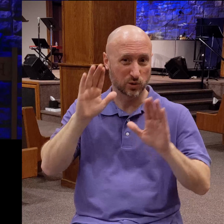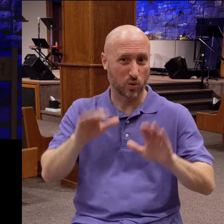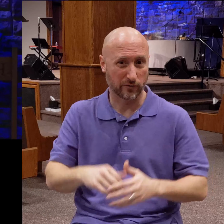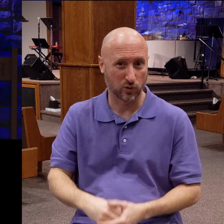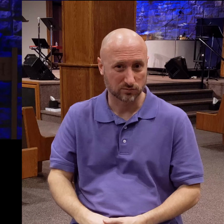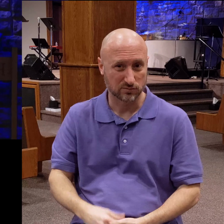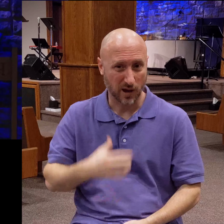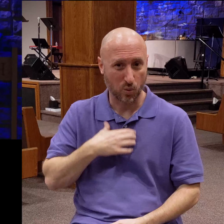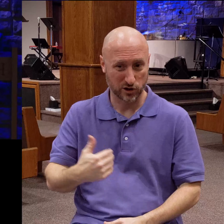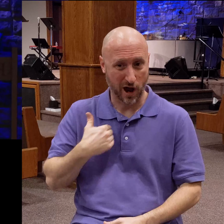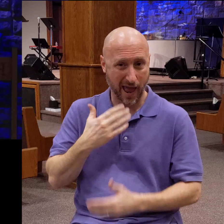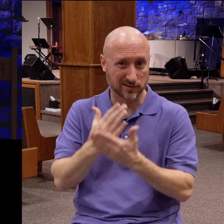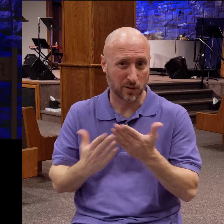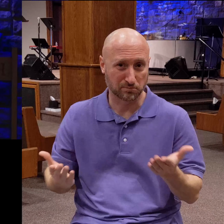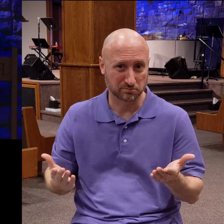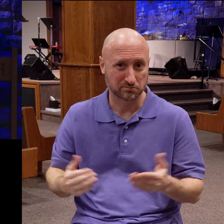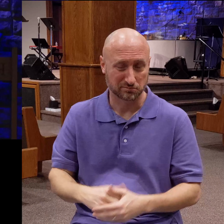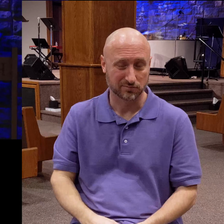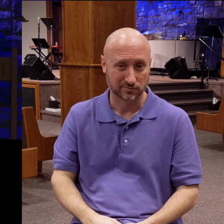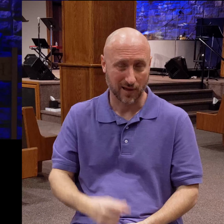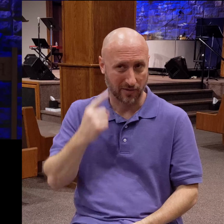I had a little, I think.